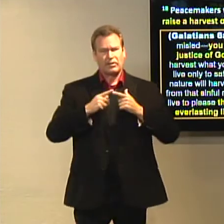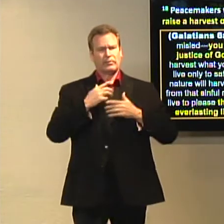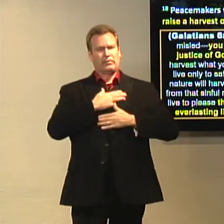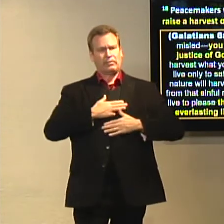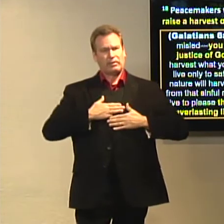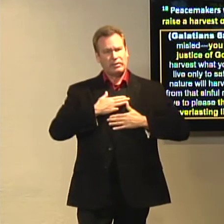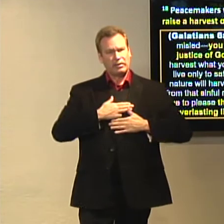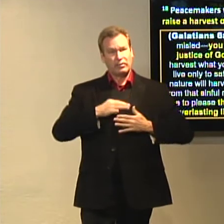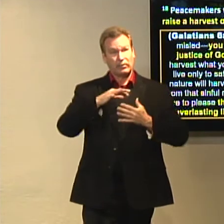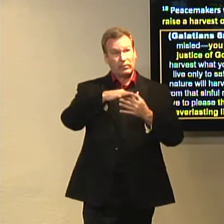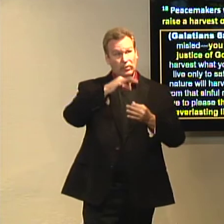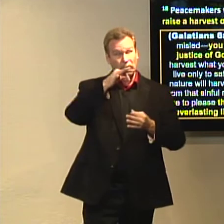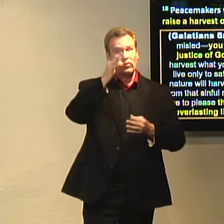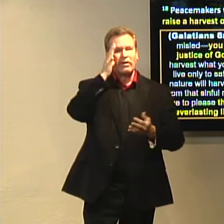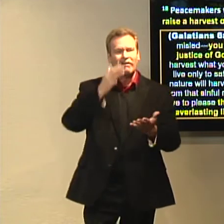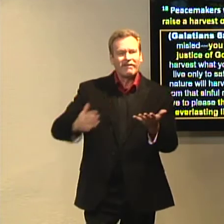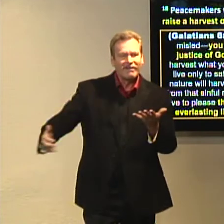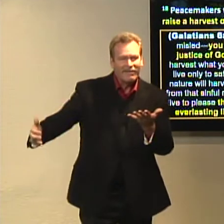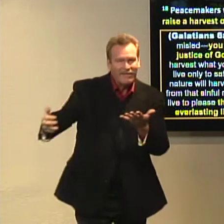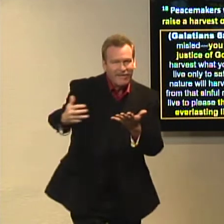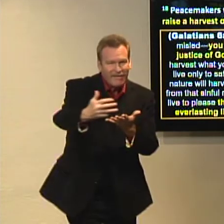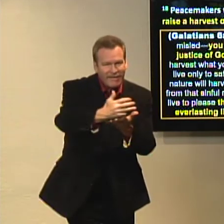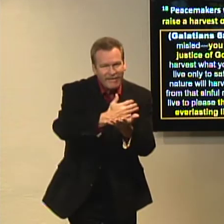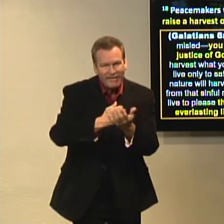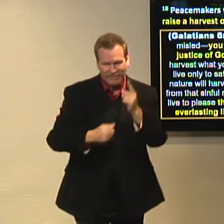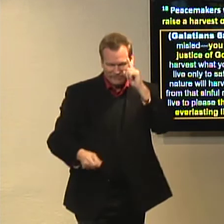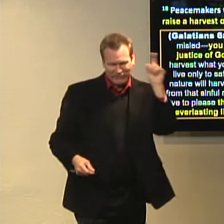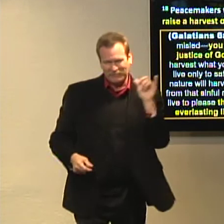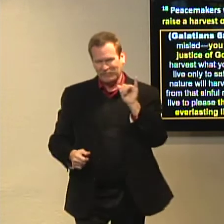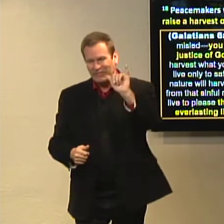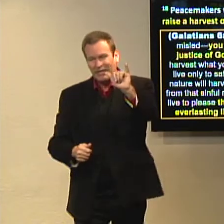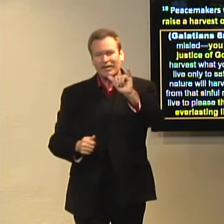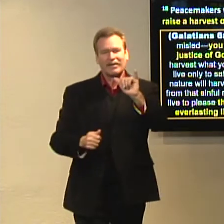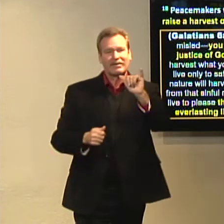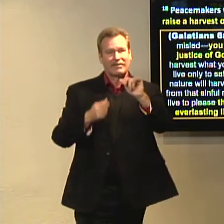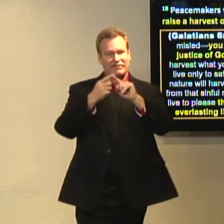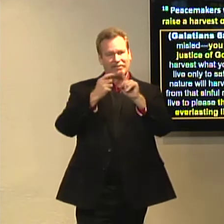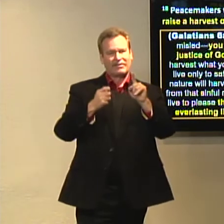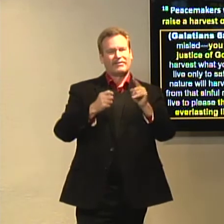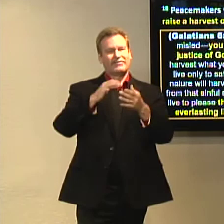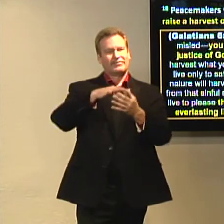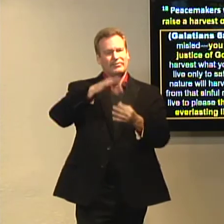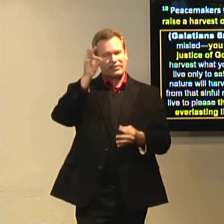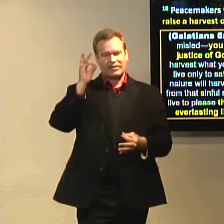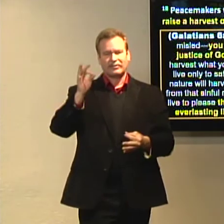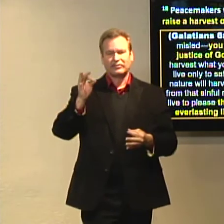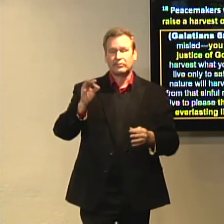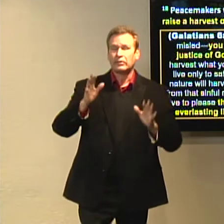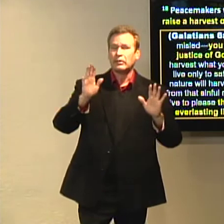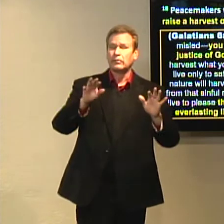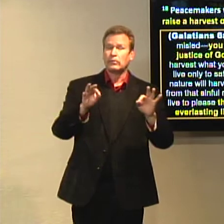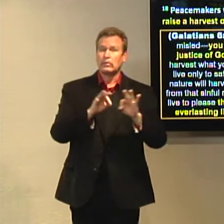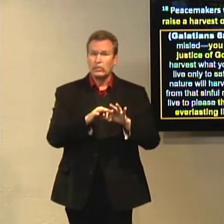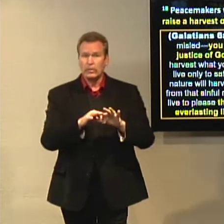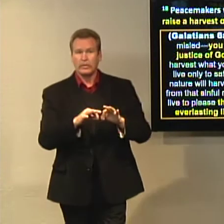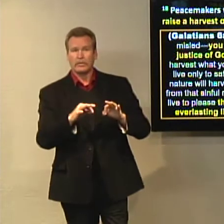But those who live to please the Spirit will harvest life everlasting from the